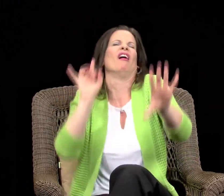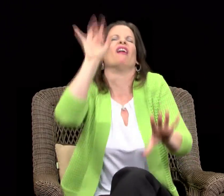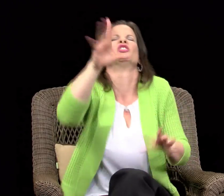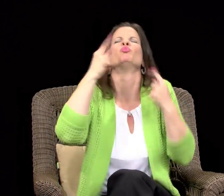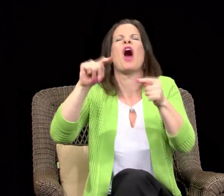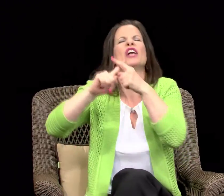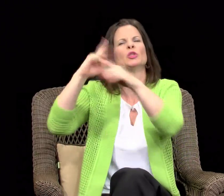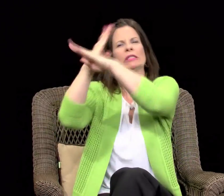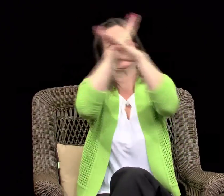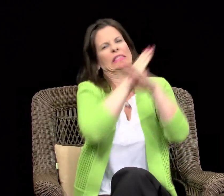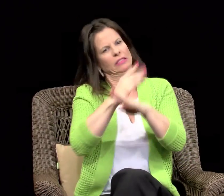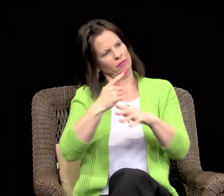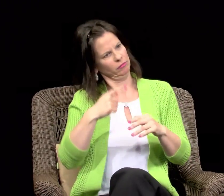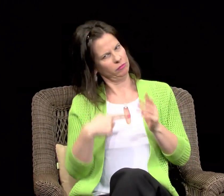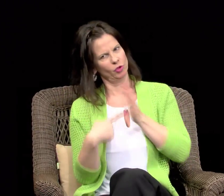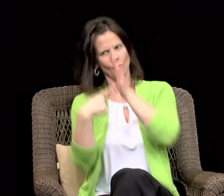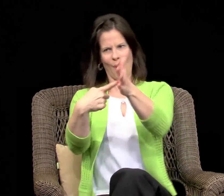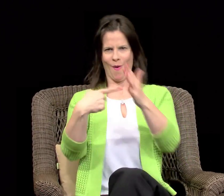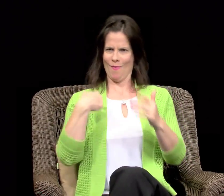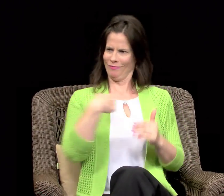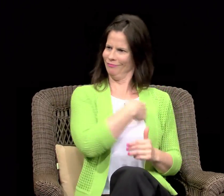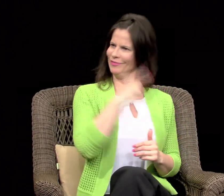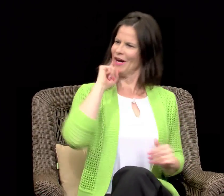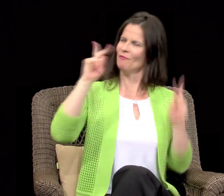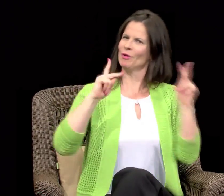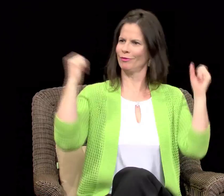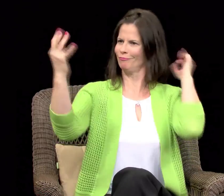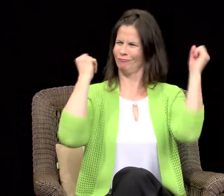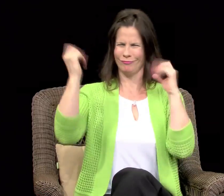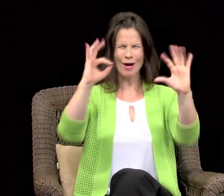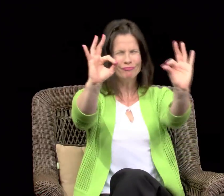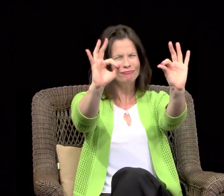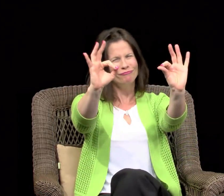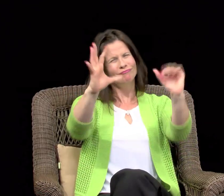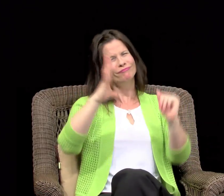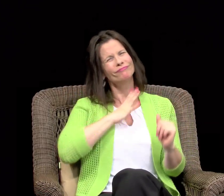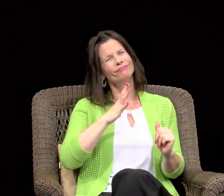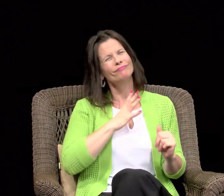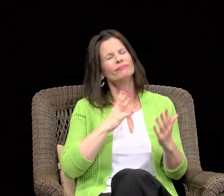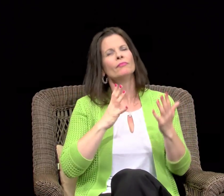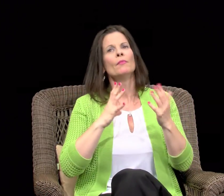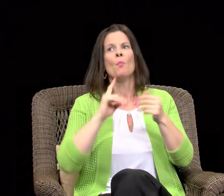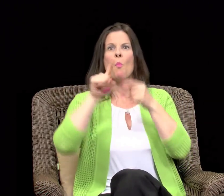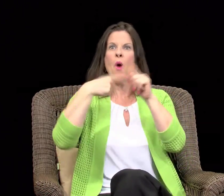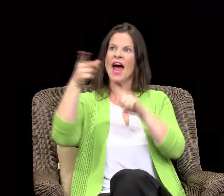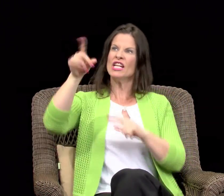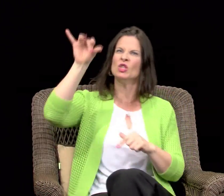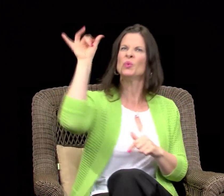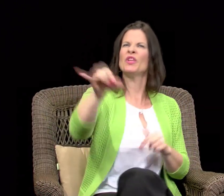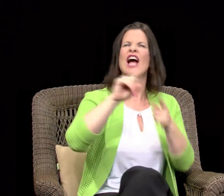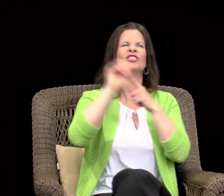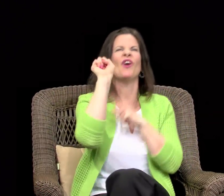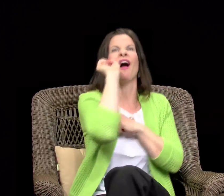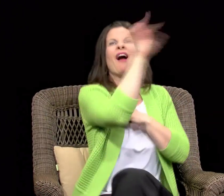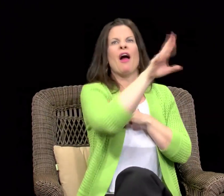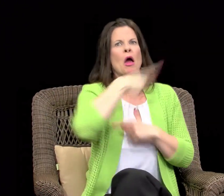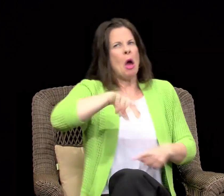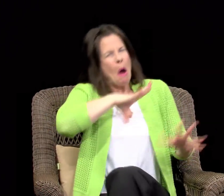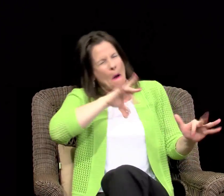letter that's just tossed out, that prevents the rest of the world from seeing how wonderful sign language